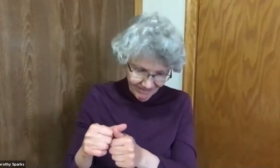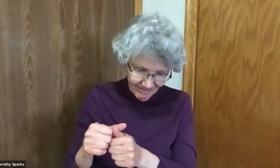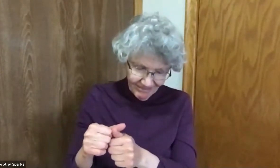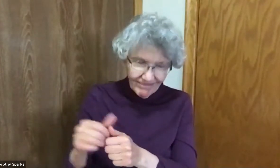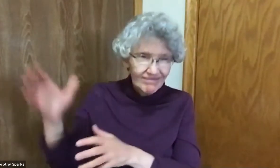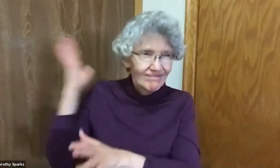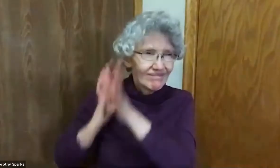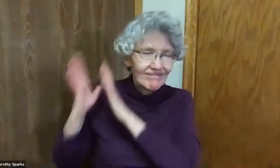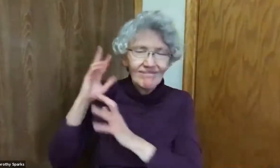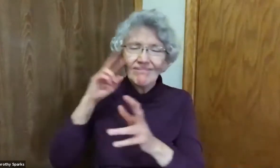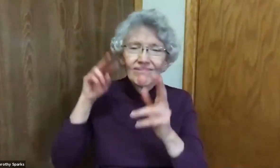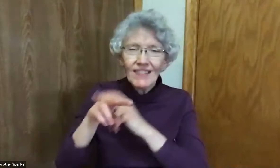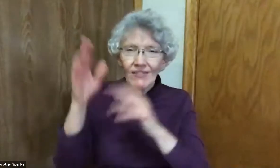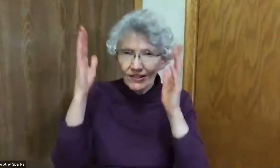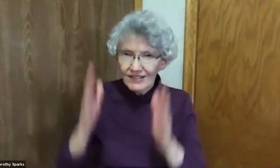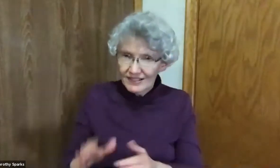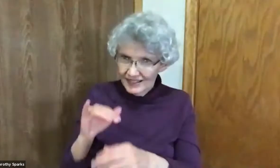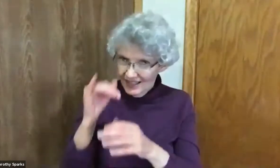We remember the prophet Isaiah,